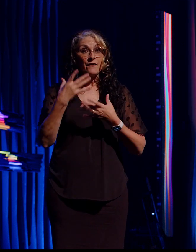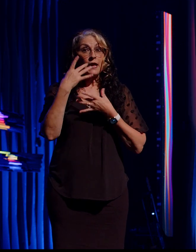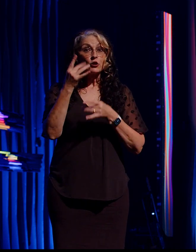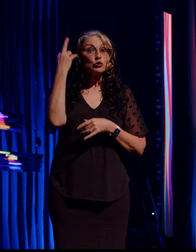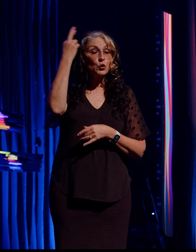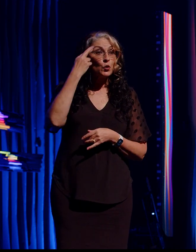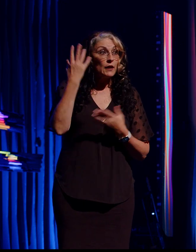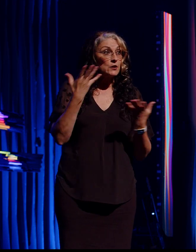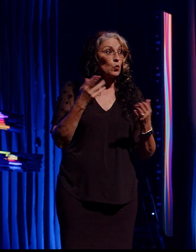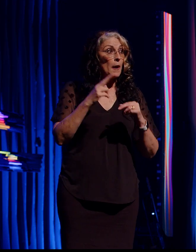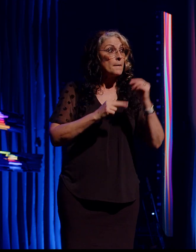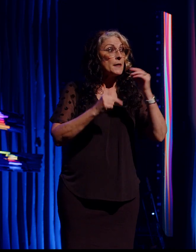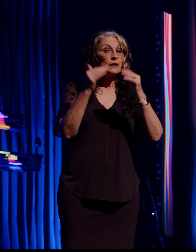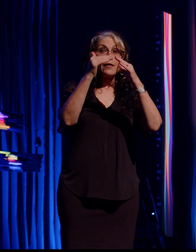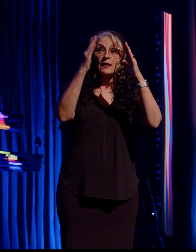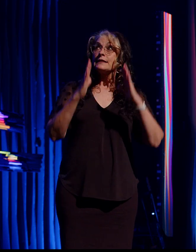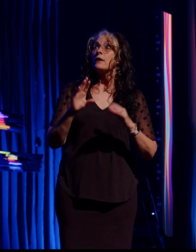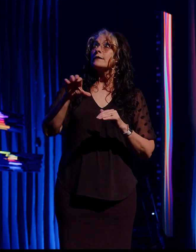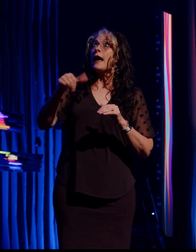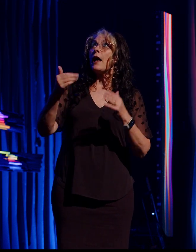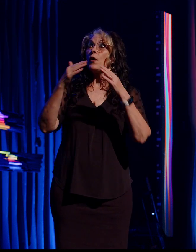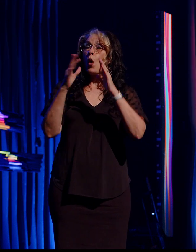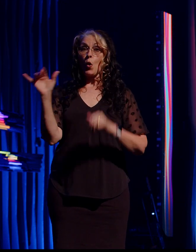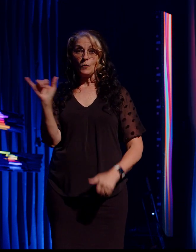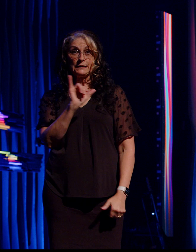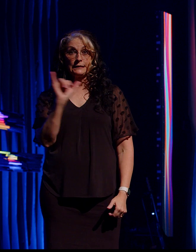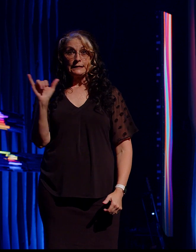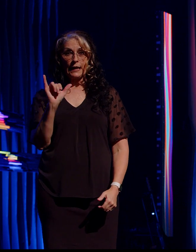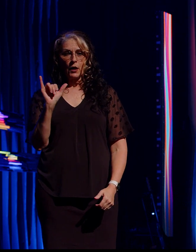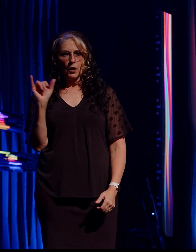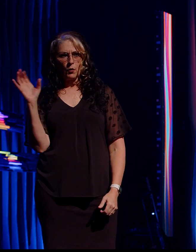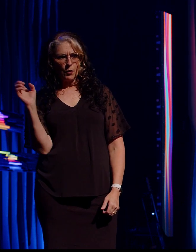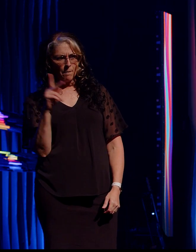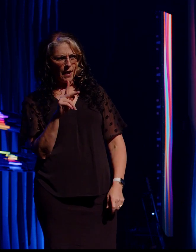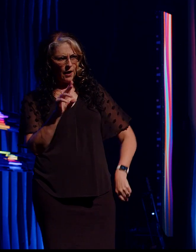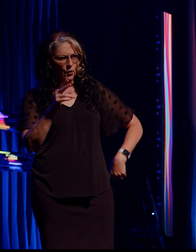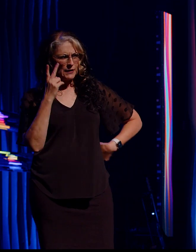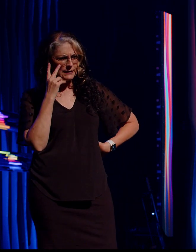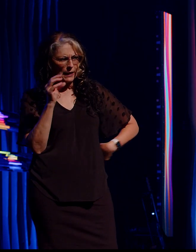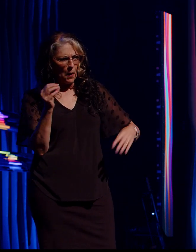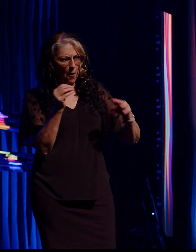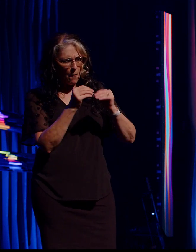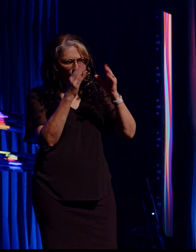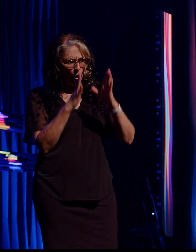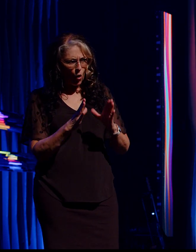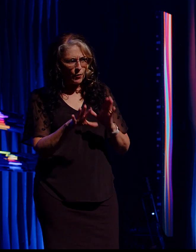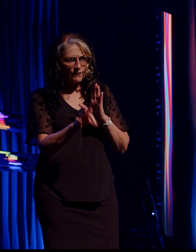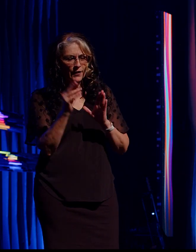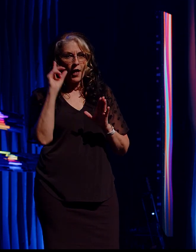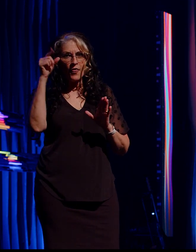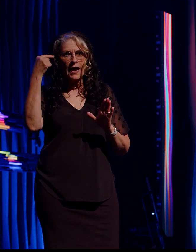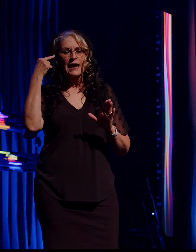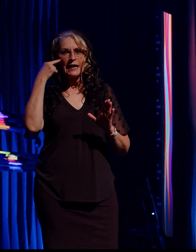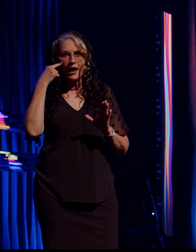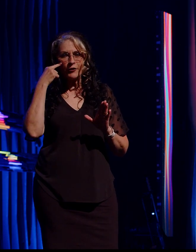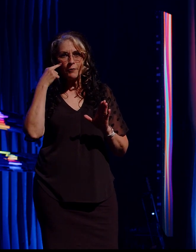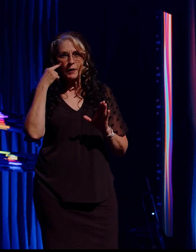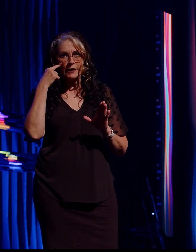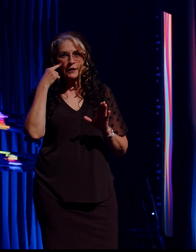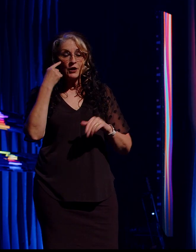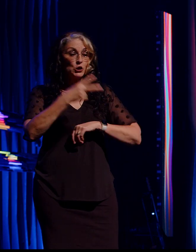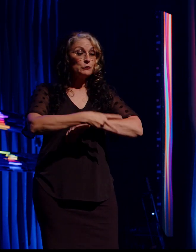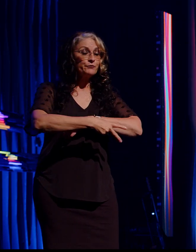we realized, though, in building this home, there were other homes like this when we came back this time. And we found out that the government actually